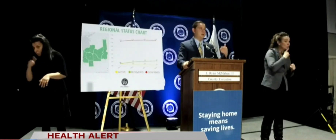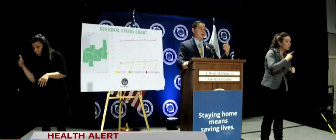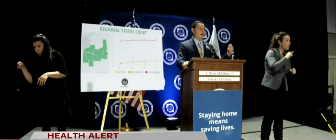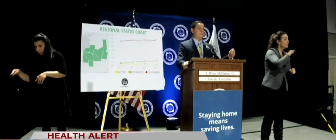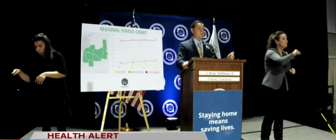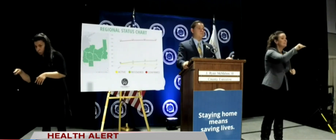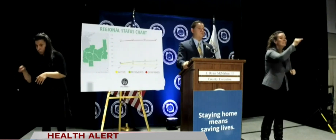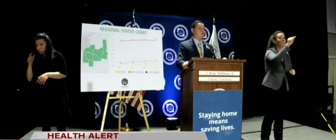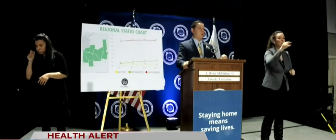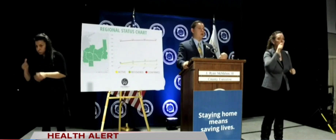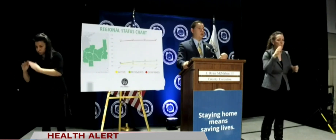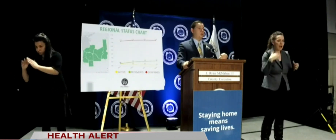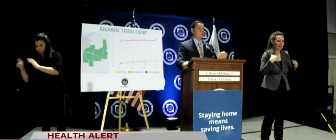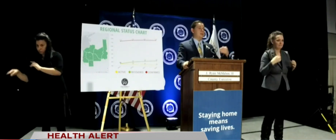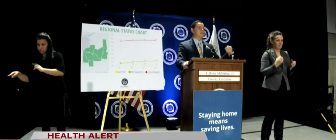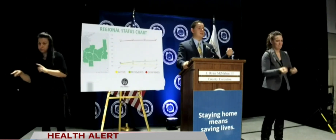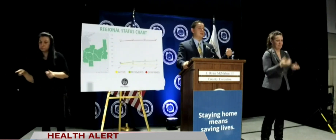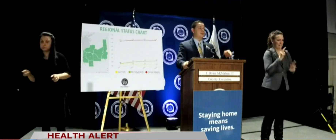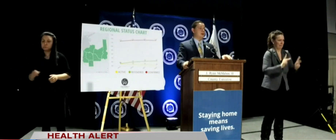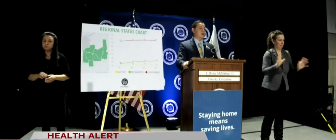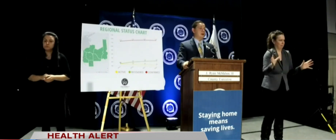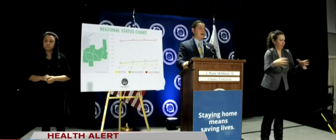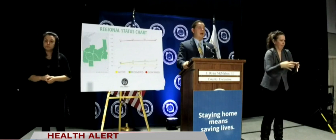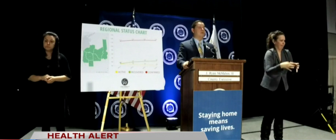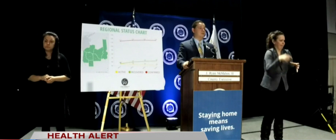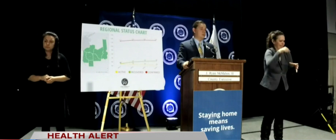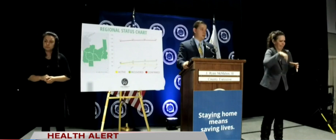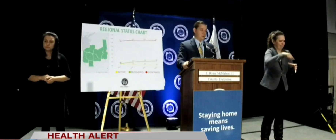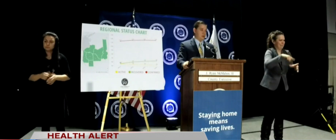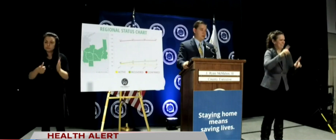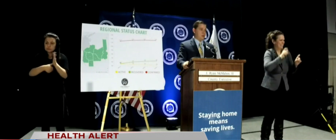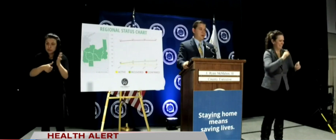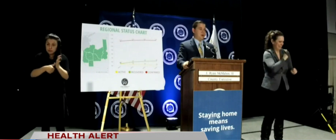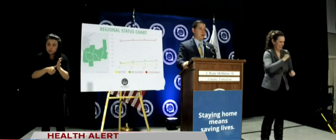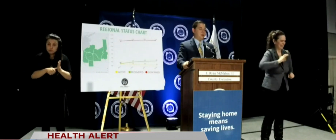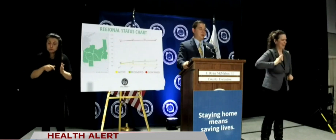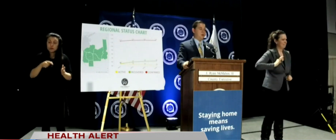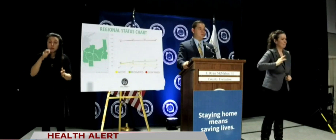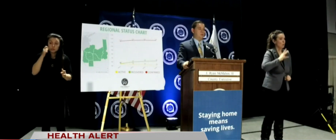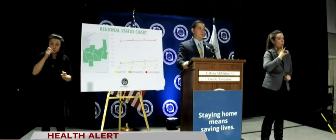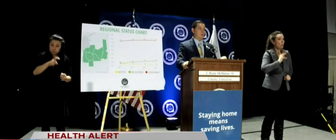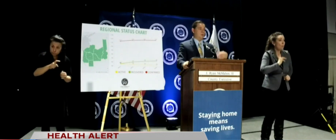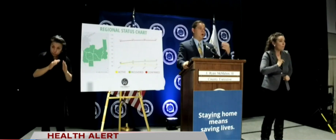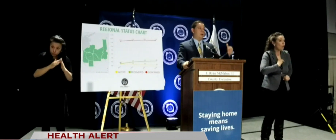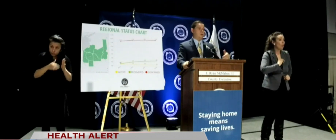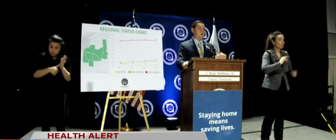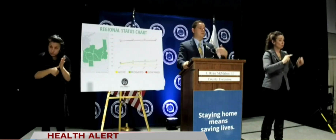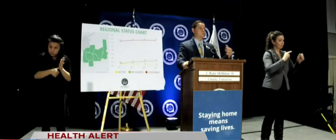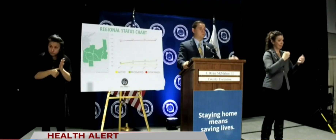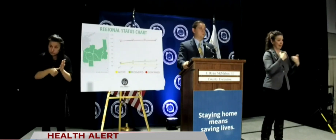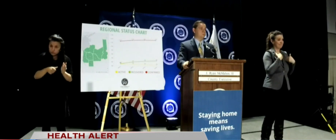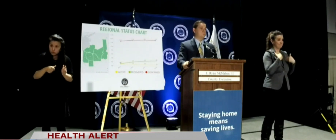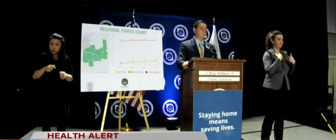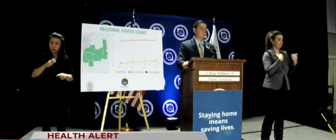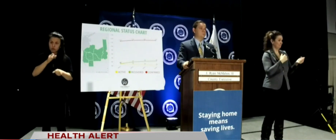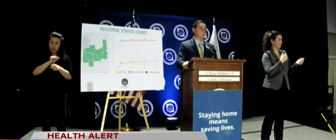targeted for testing at every facility via the Walmart site.